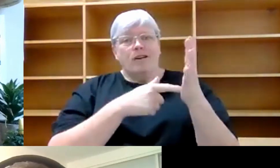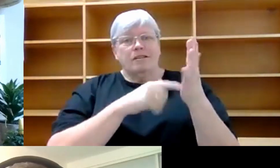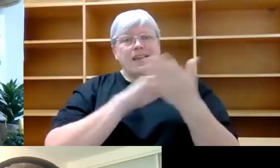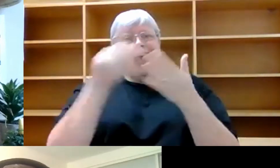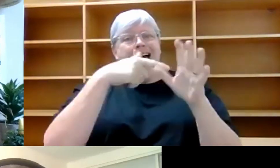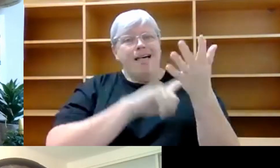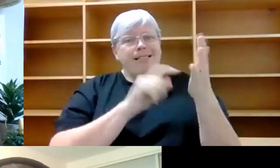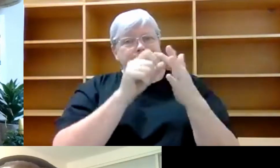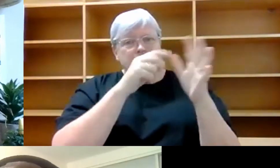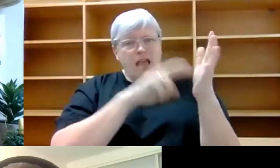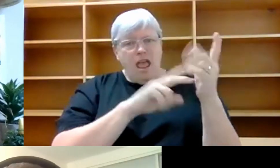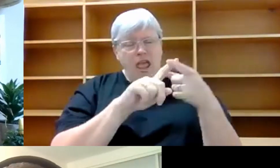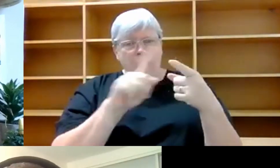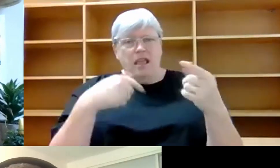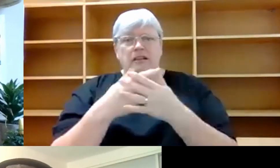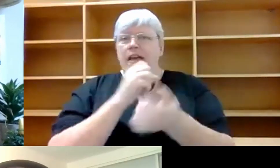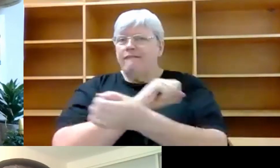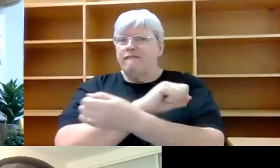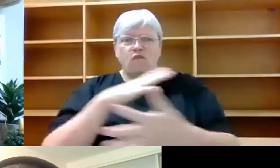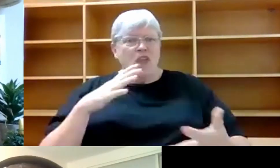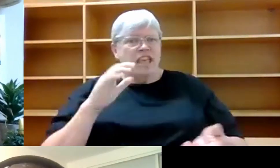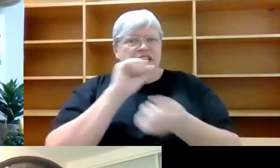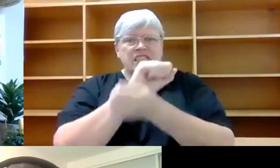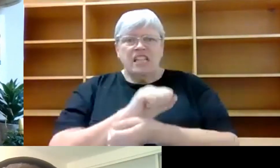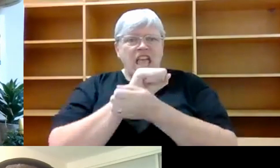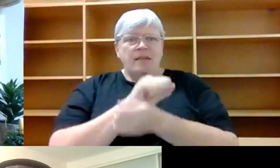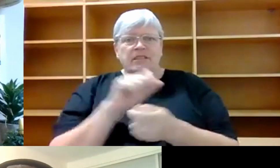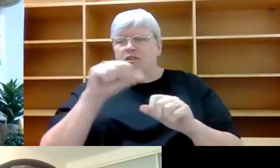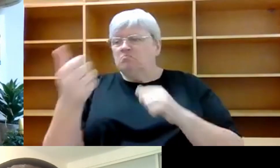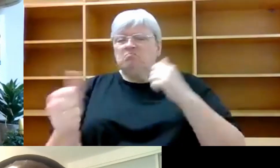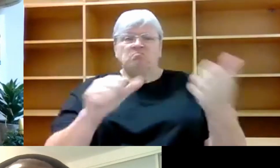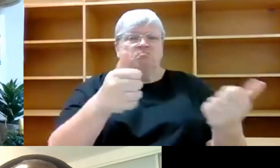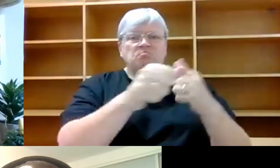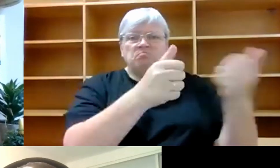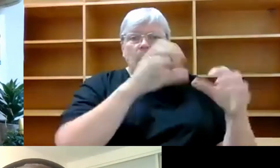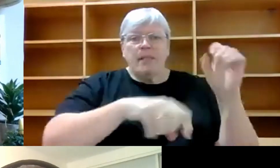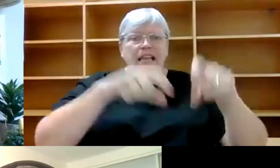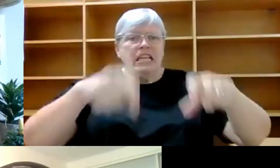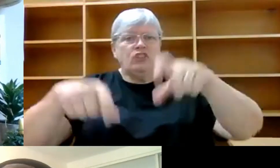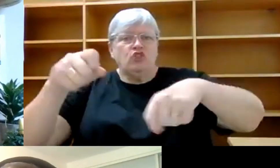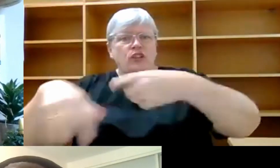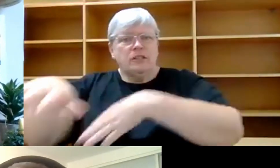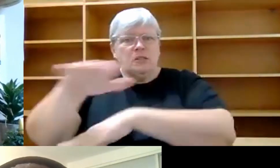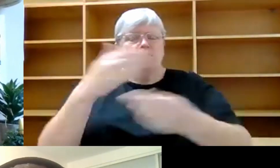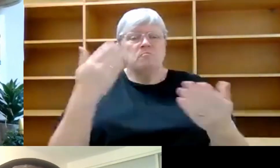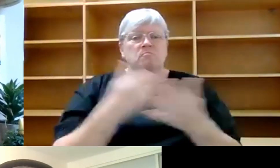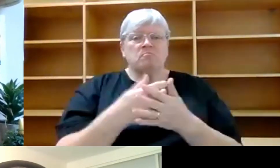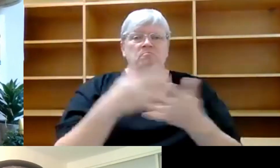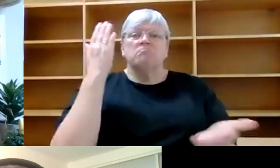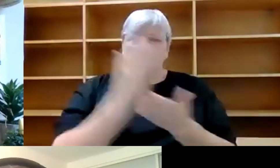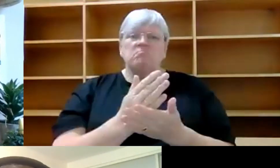managed to free the slaves from neighboring plantations, that's all confirmed fact. And so I had that